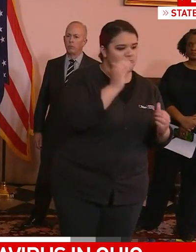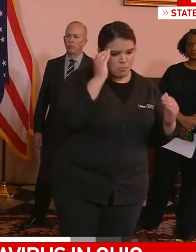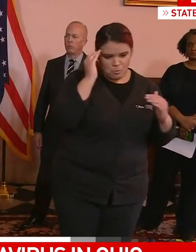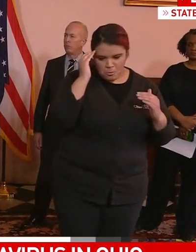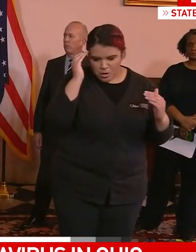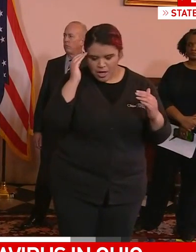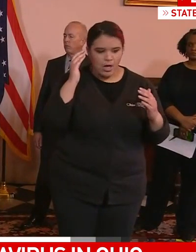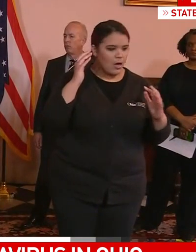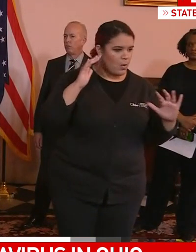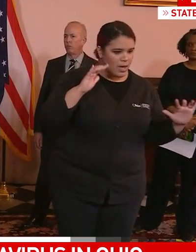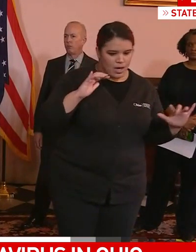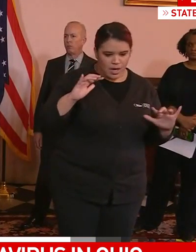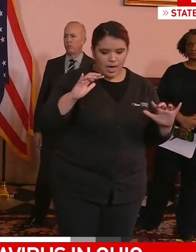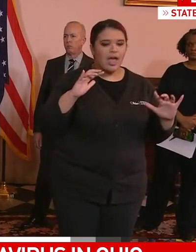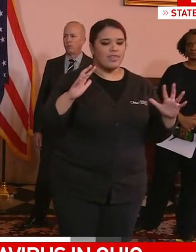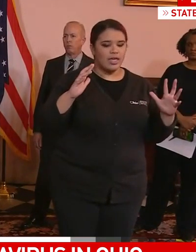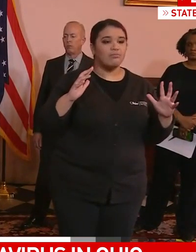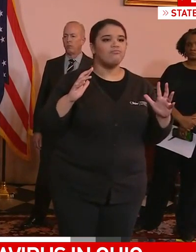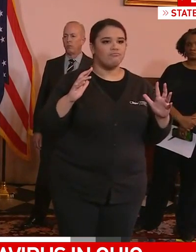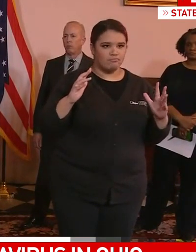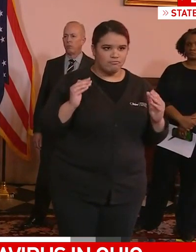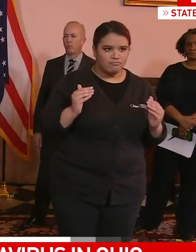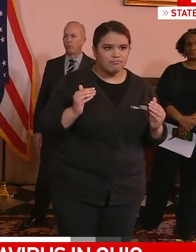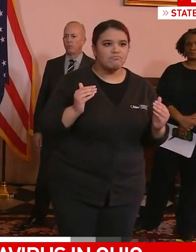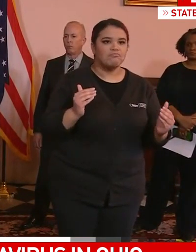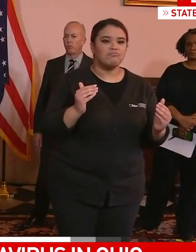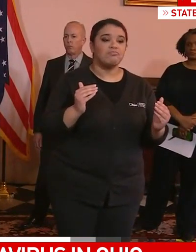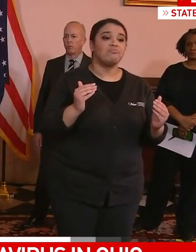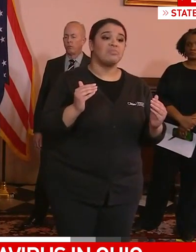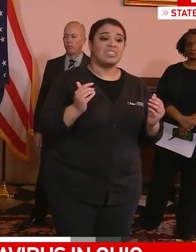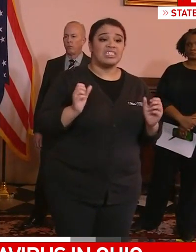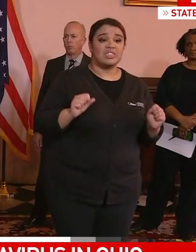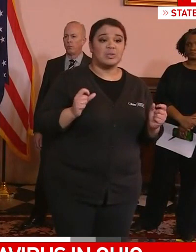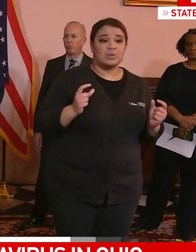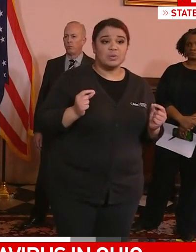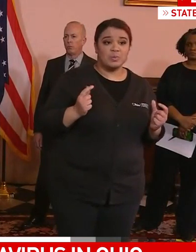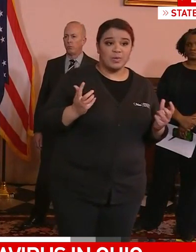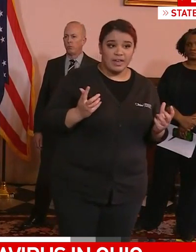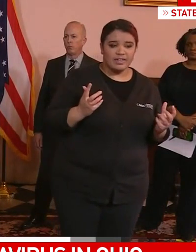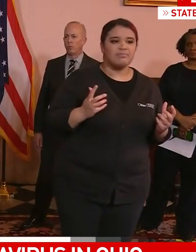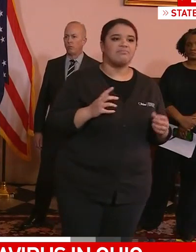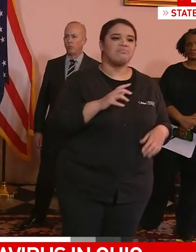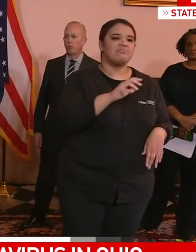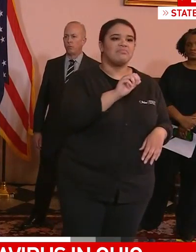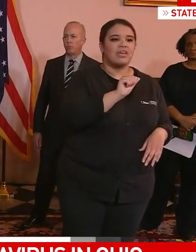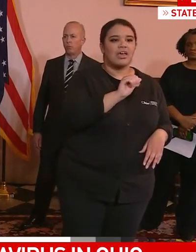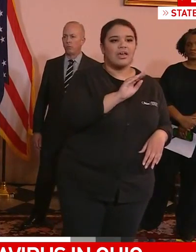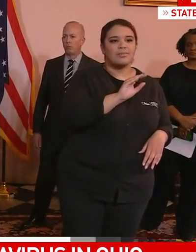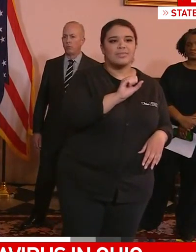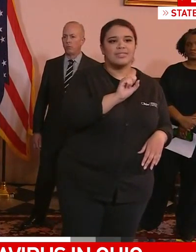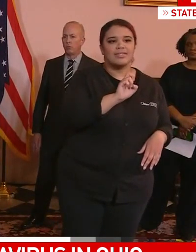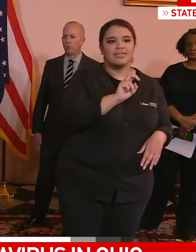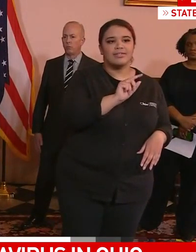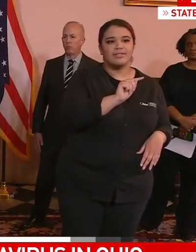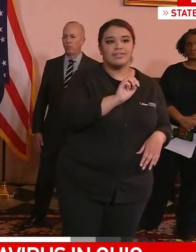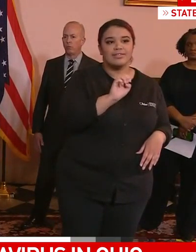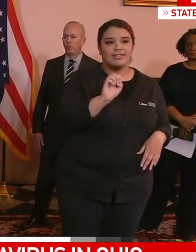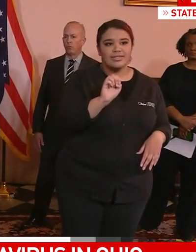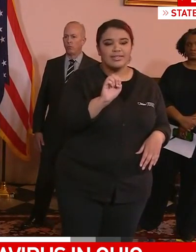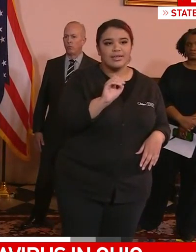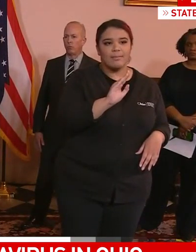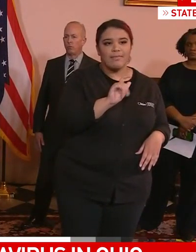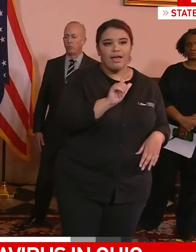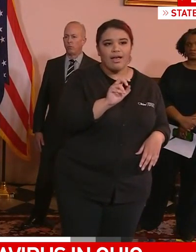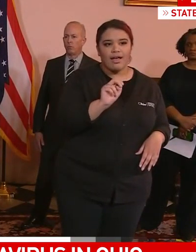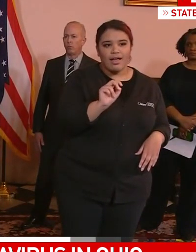thereafter to an absentee ballot regimen. Absentee ballot programs are something that the Secretary of State